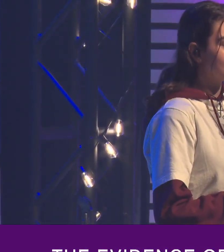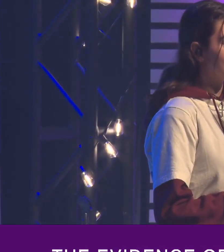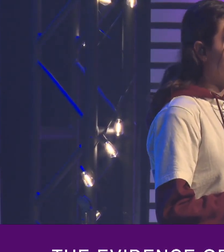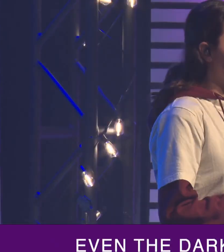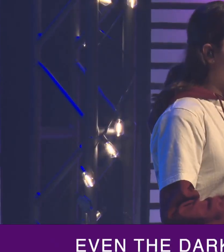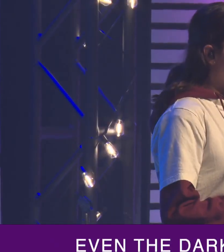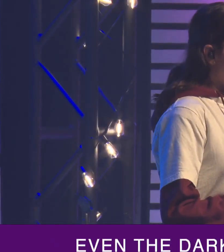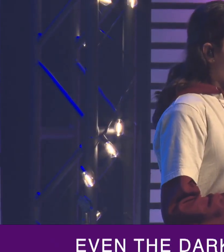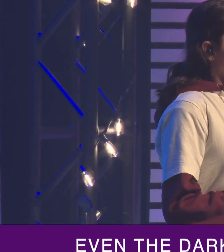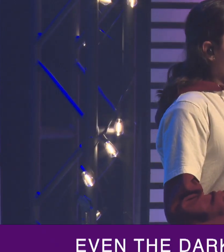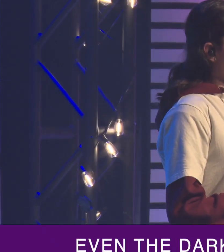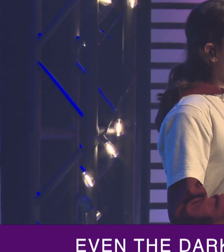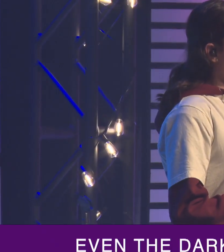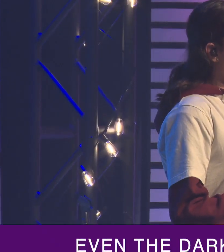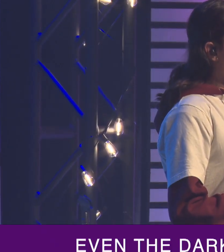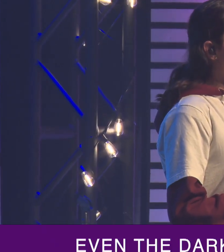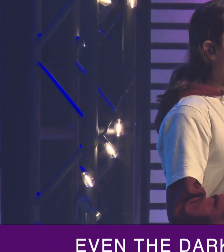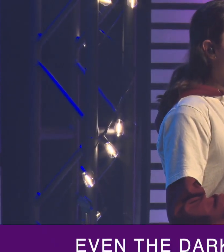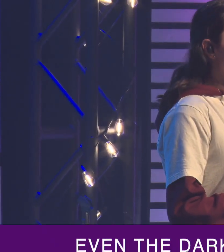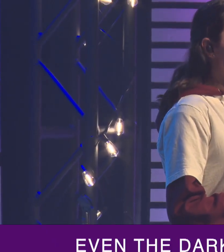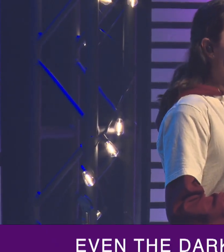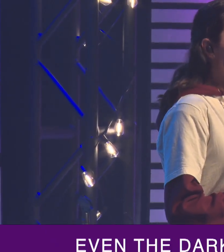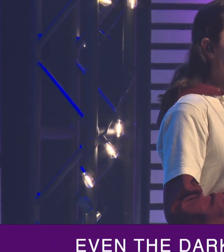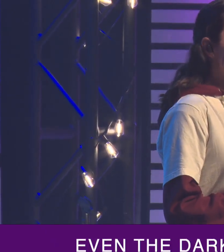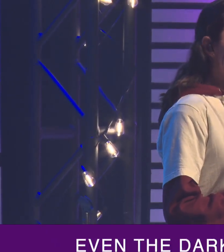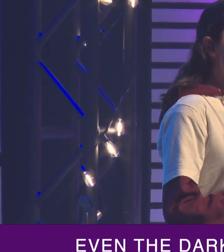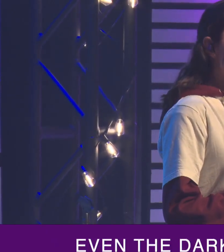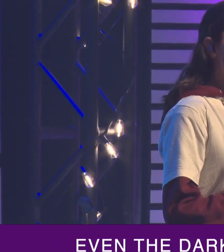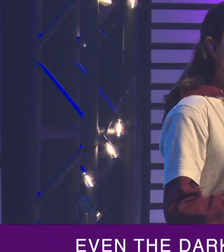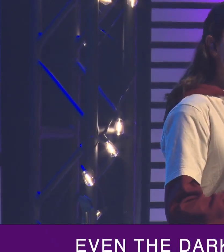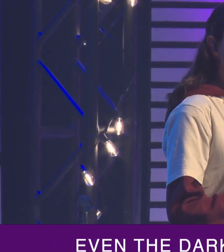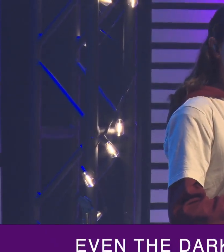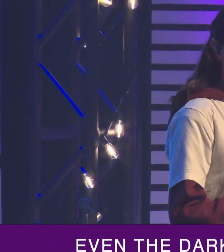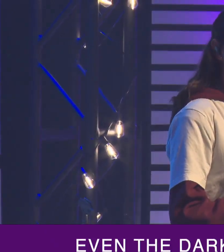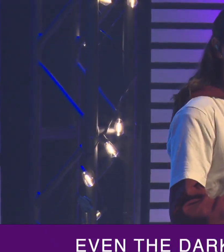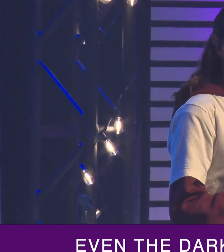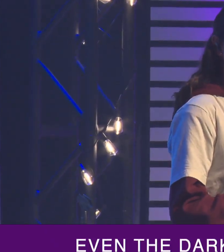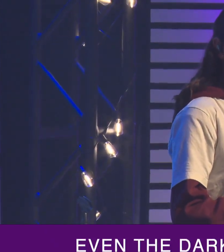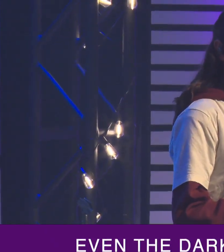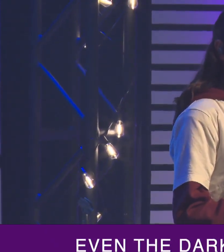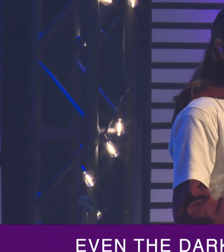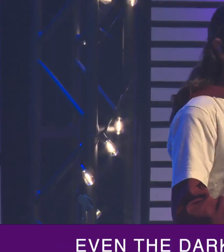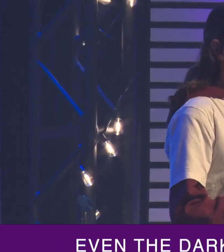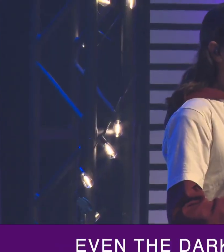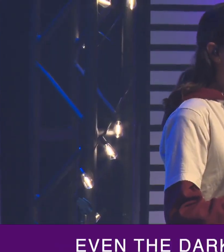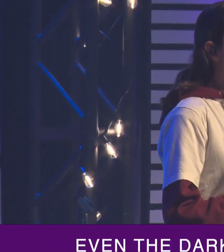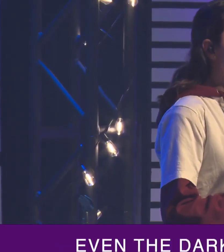unseen. Even the darkest days are